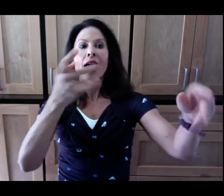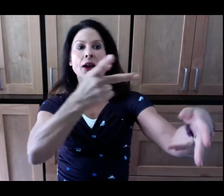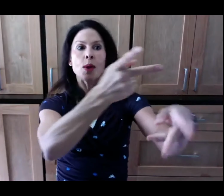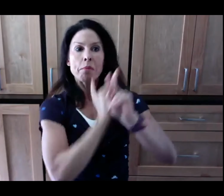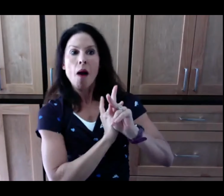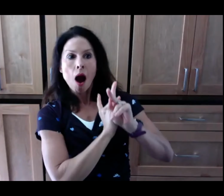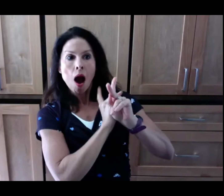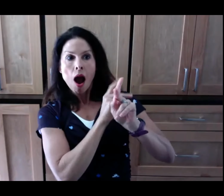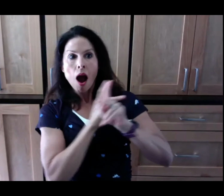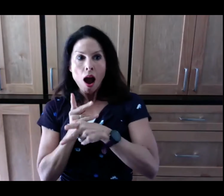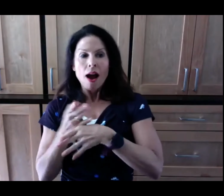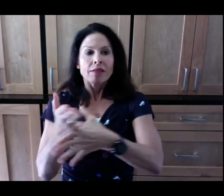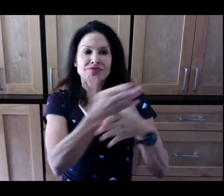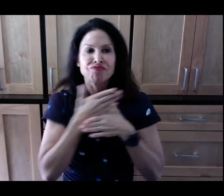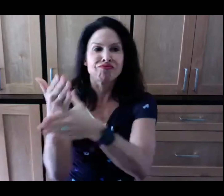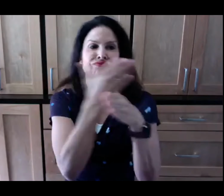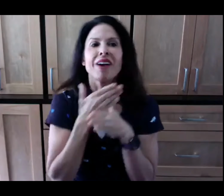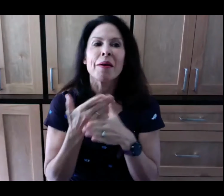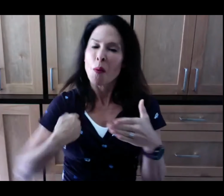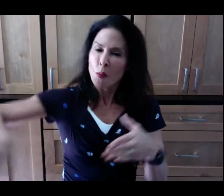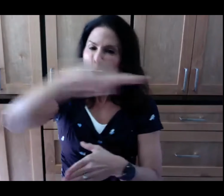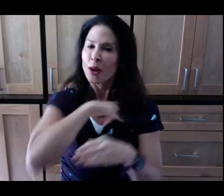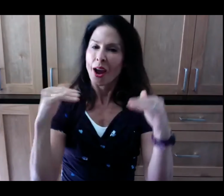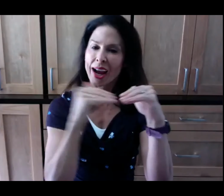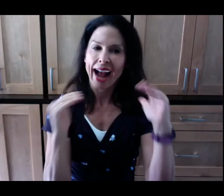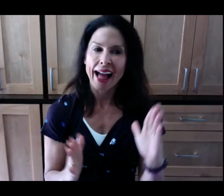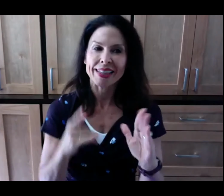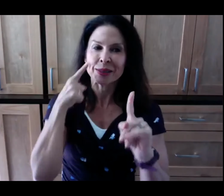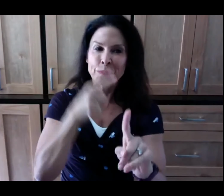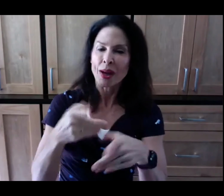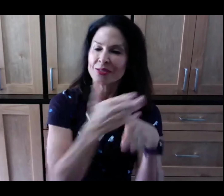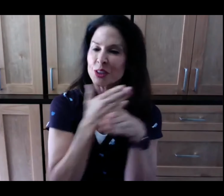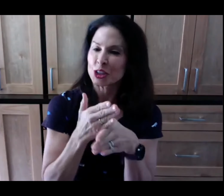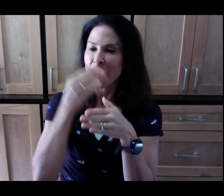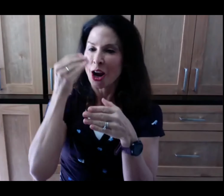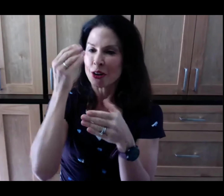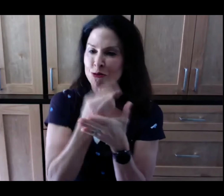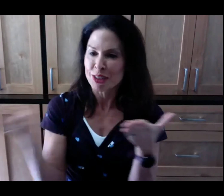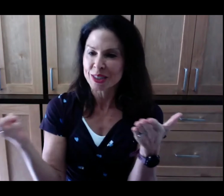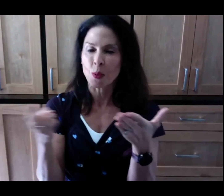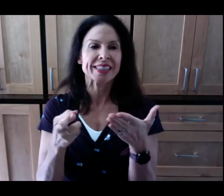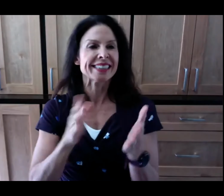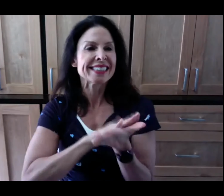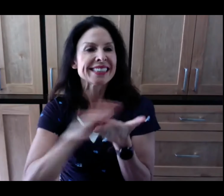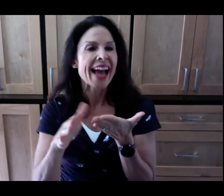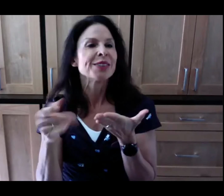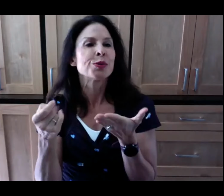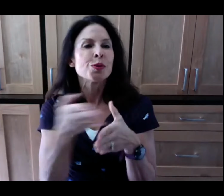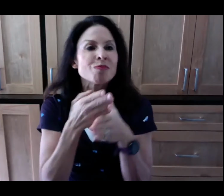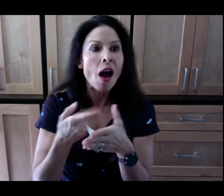that you can pull from and put into, and then that can be shared amongst everybody. So it's a